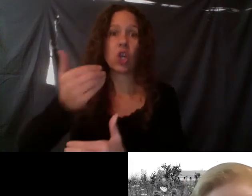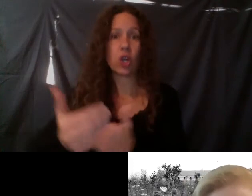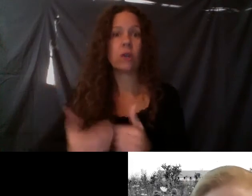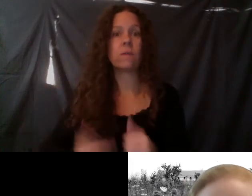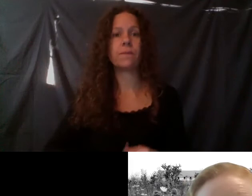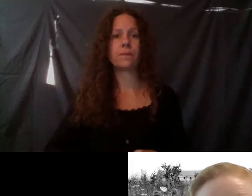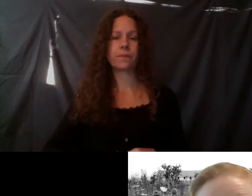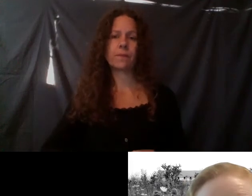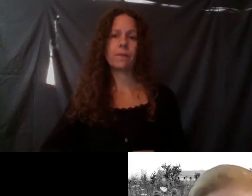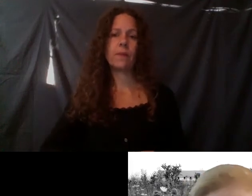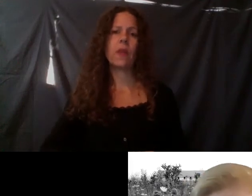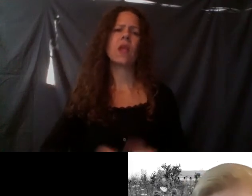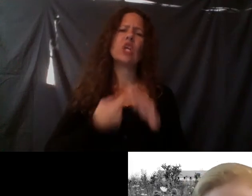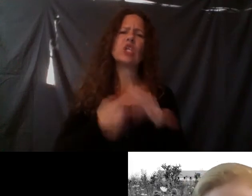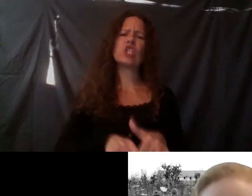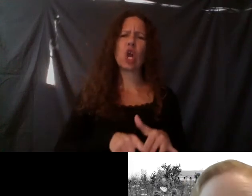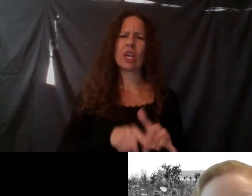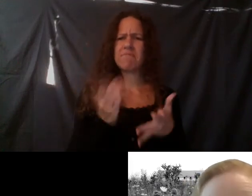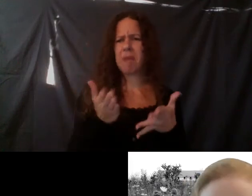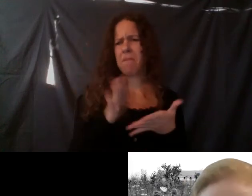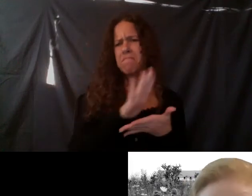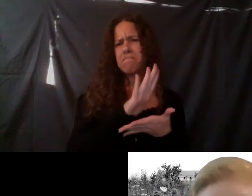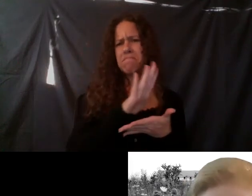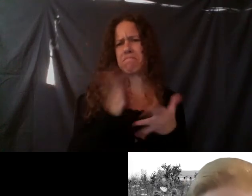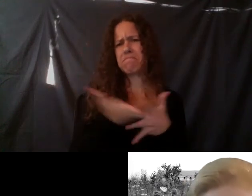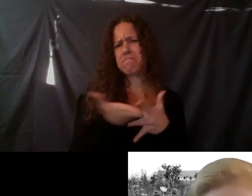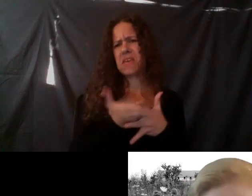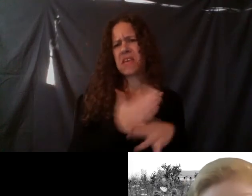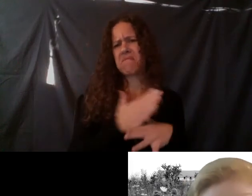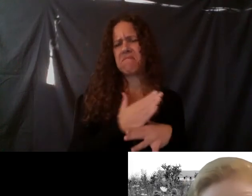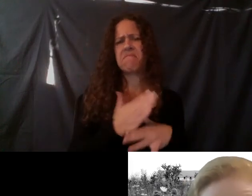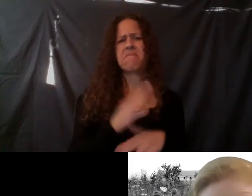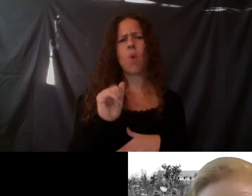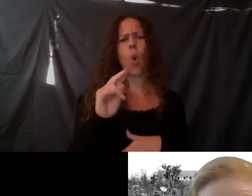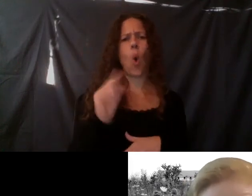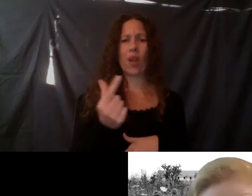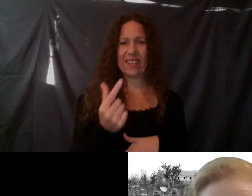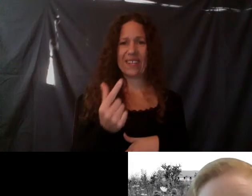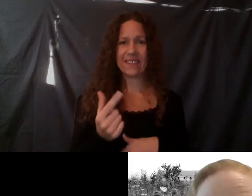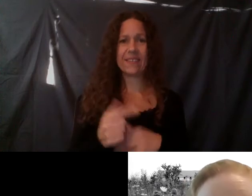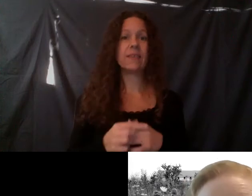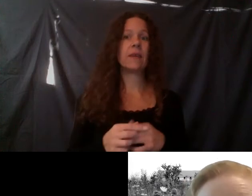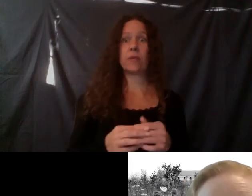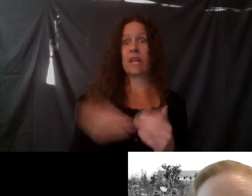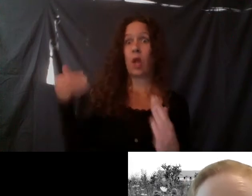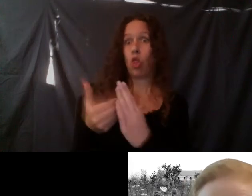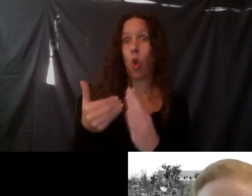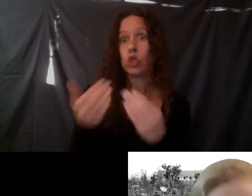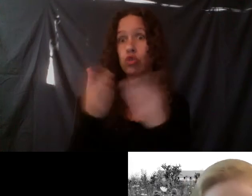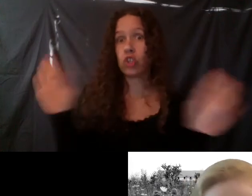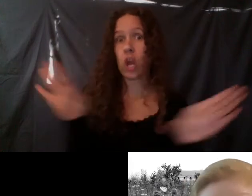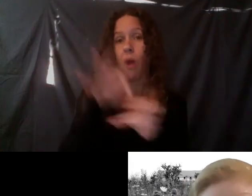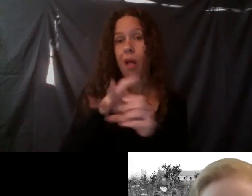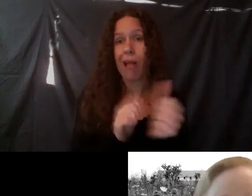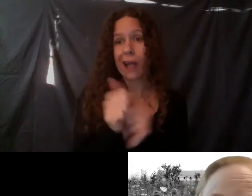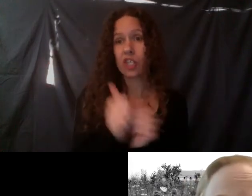Mercedes. So then starting in mid-August, we rolled into the nitty-gritty voter contact phase leading up to the general election. At that point, we moved